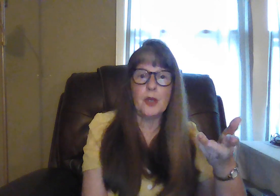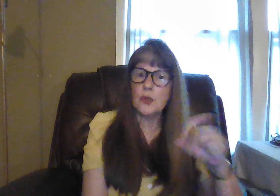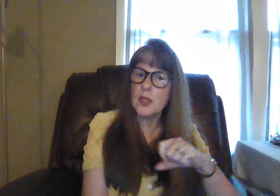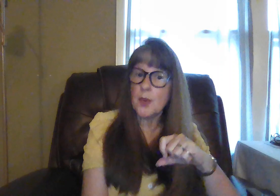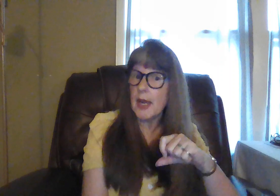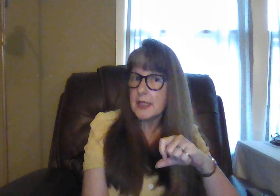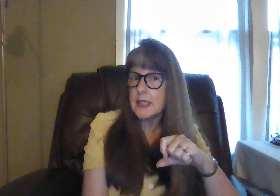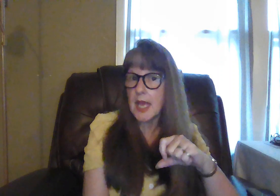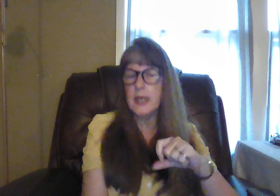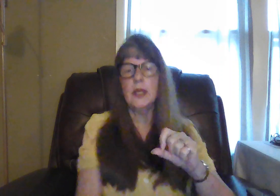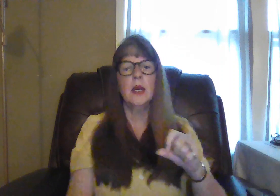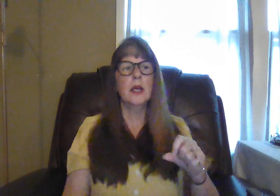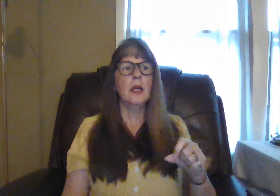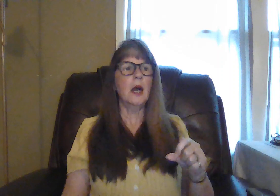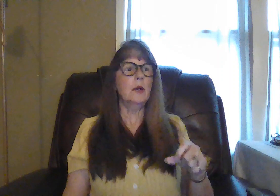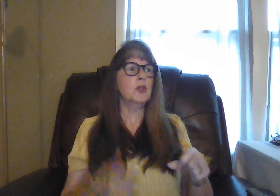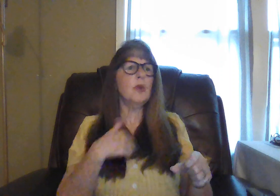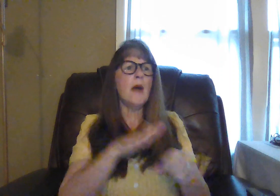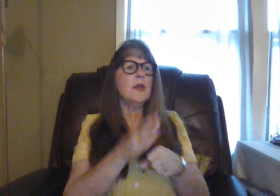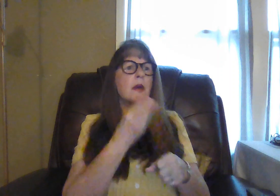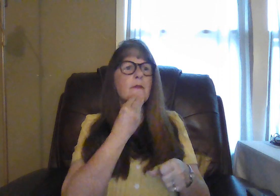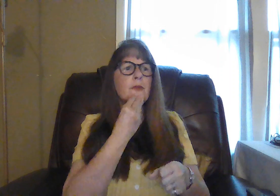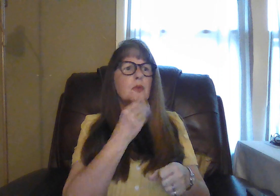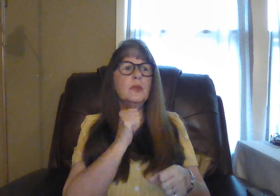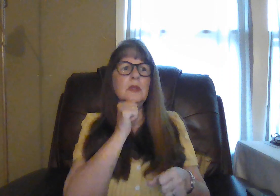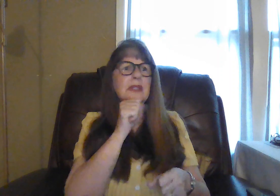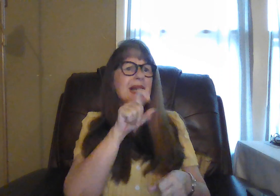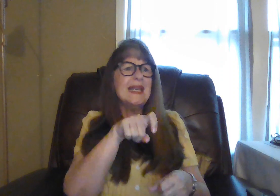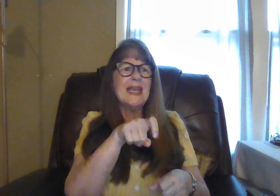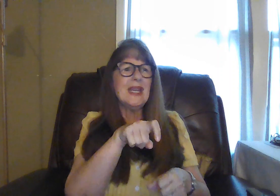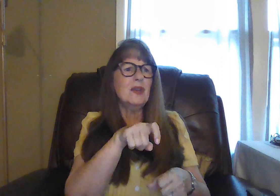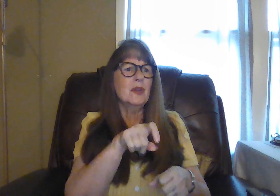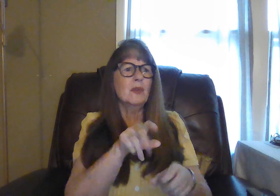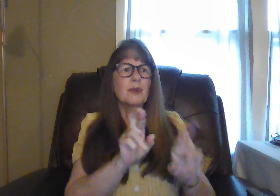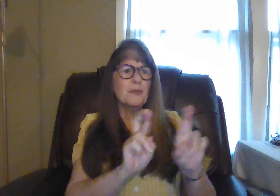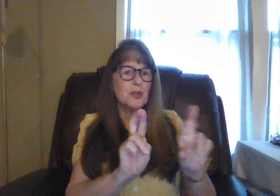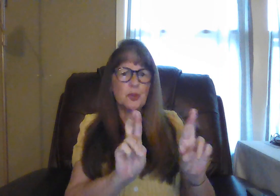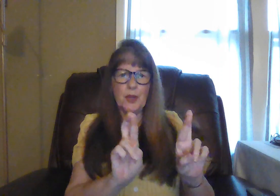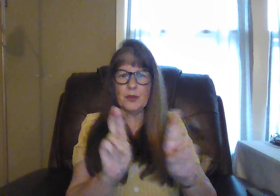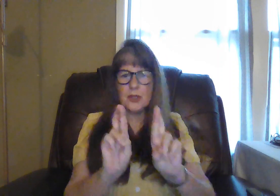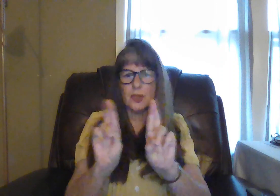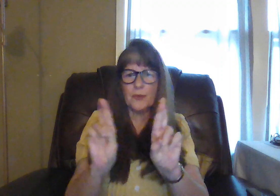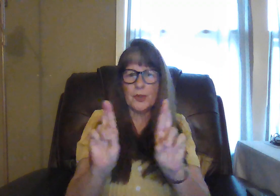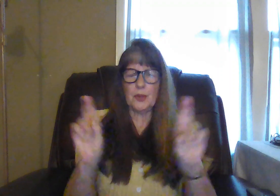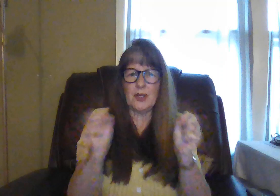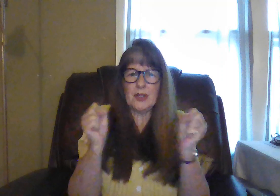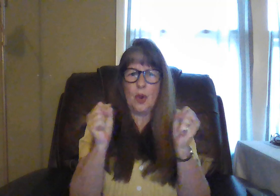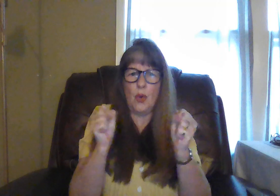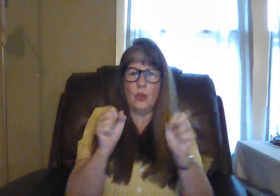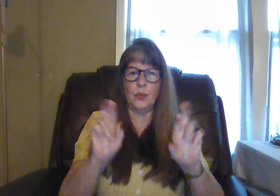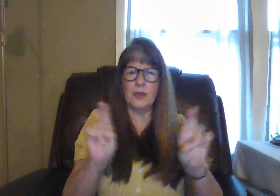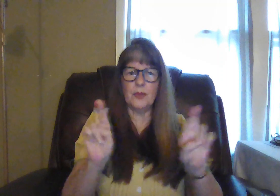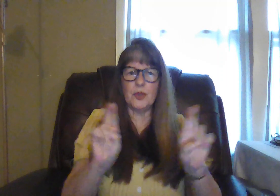So that's why I said, do you have enough food that need refrigerator? This is refrigerator because cold